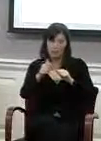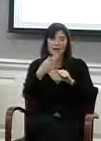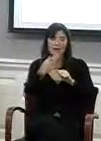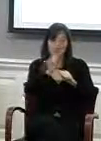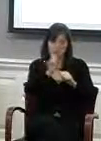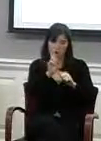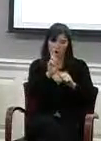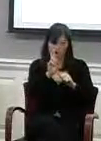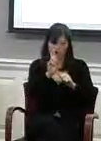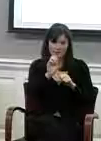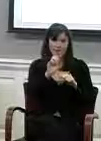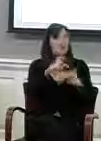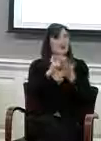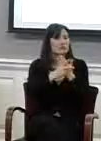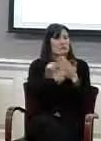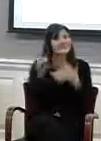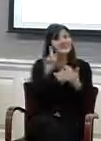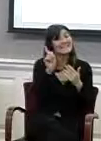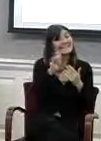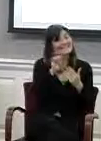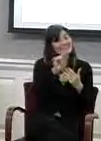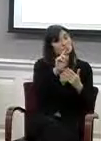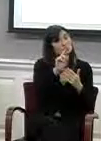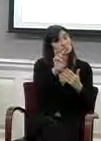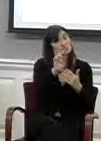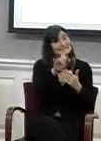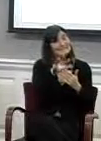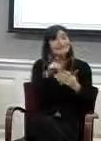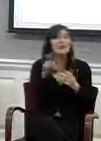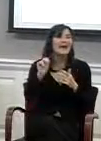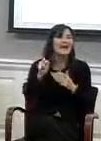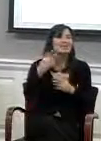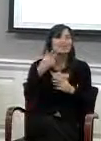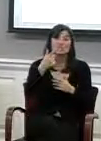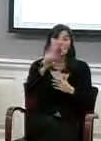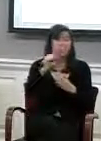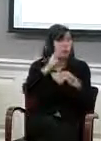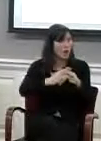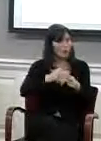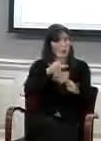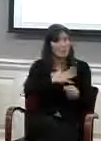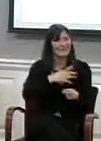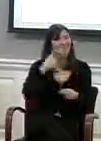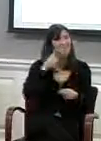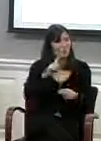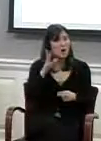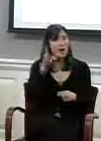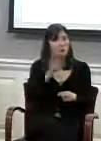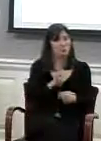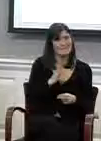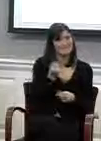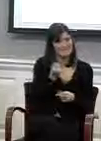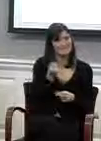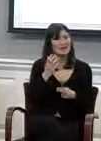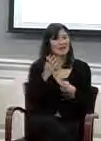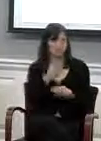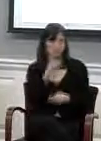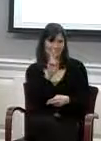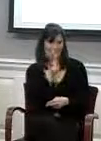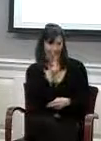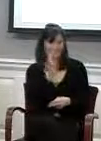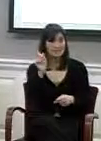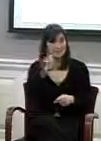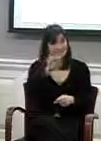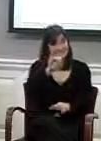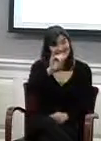for marginalized women by an NGO called Women for Women's Human Rights. This is an independent women's NGO based in